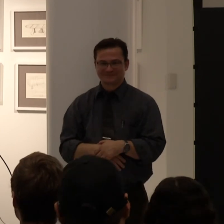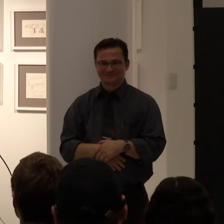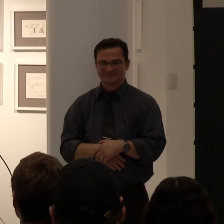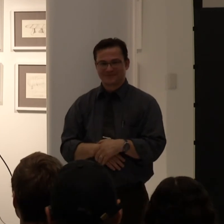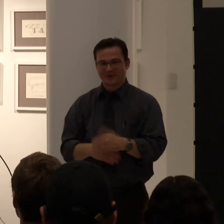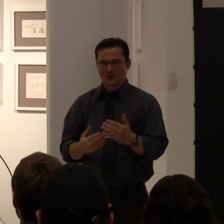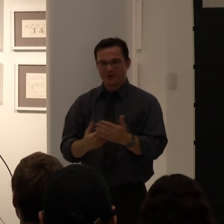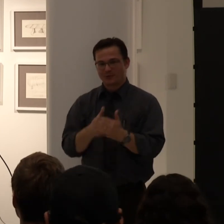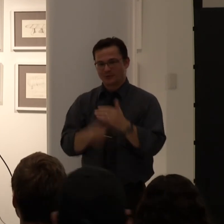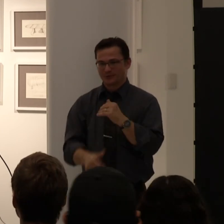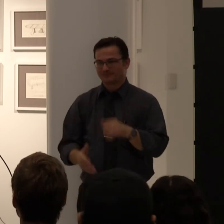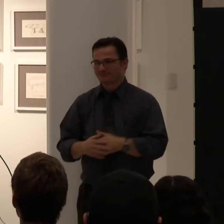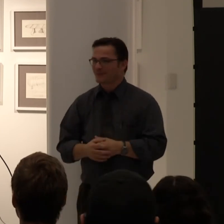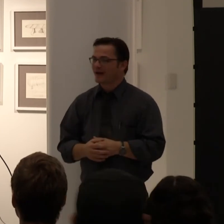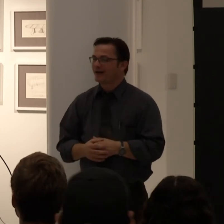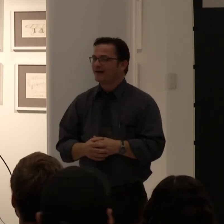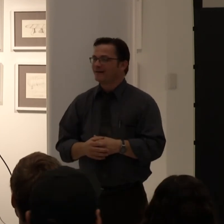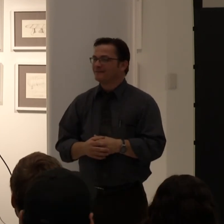Other questions?